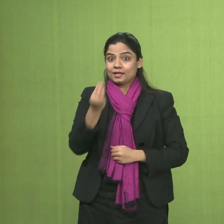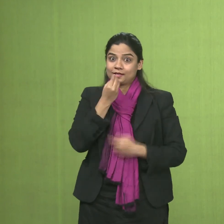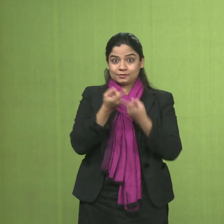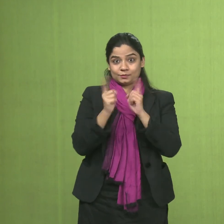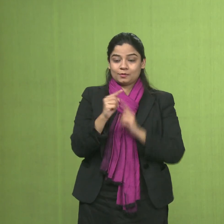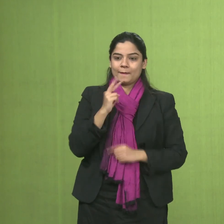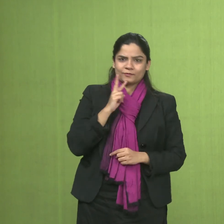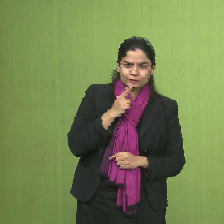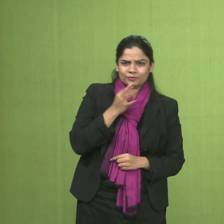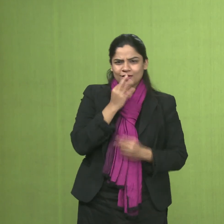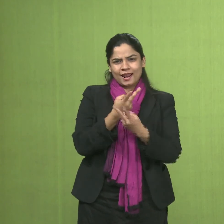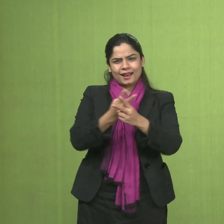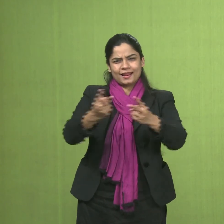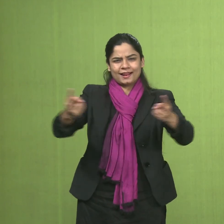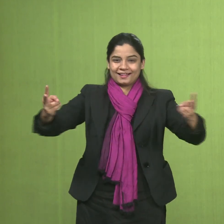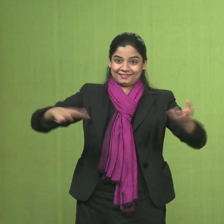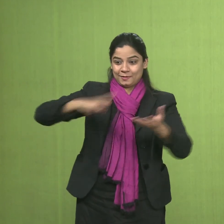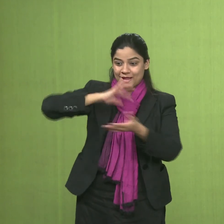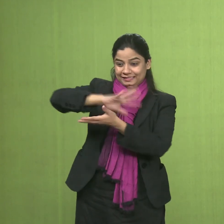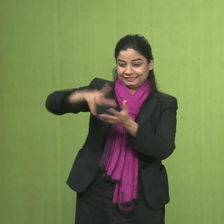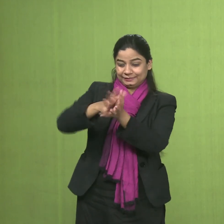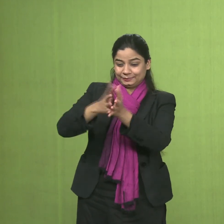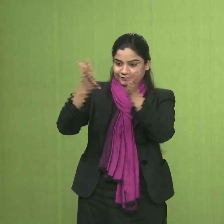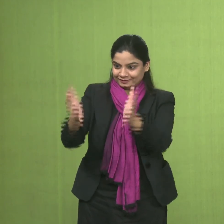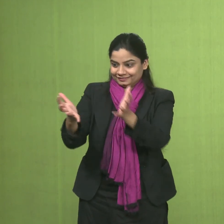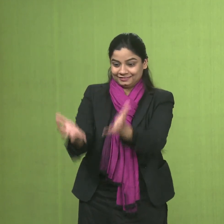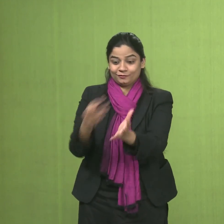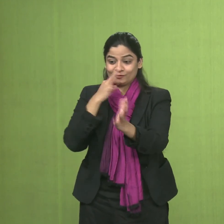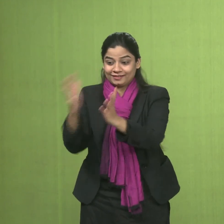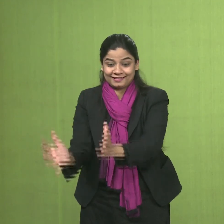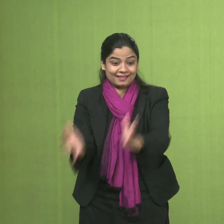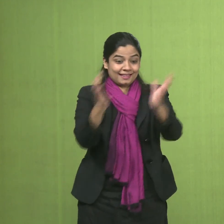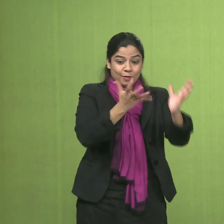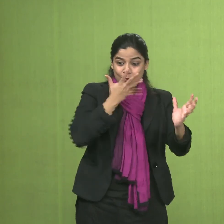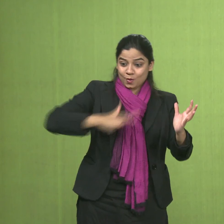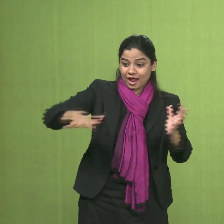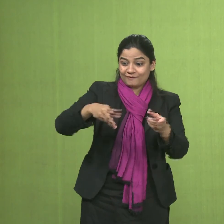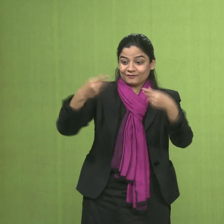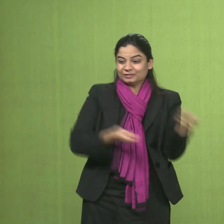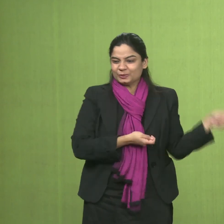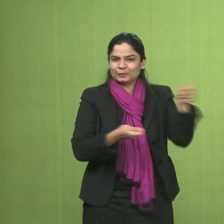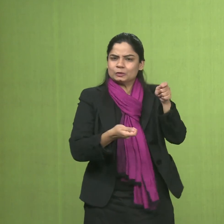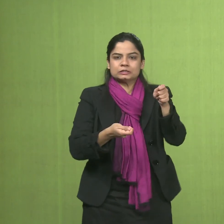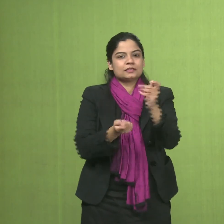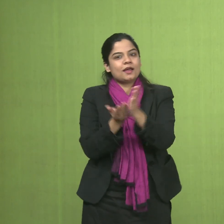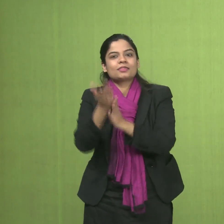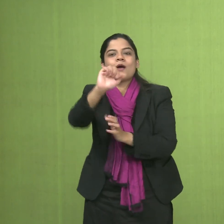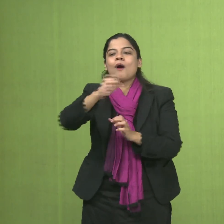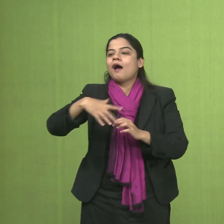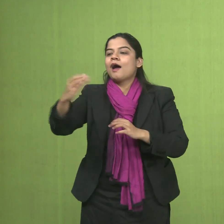away. In the kitchen, when you're washing your fruits, vegetables, etc. in water, the water that is left over, instead of throwing it away, you